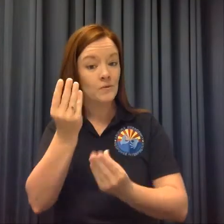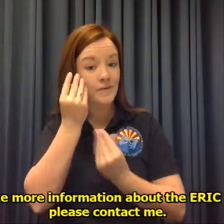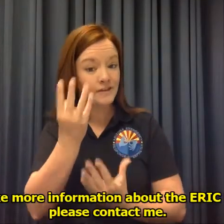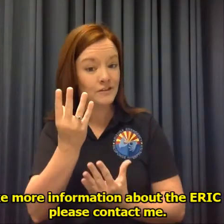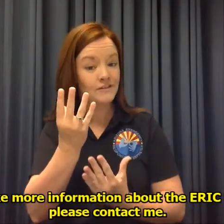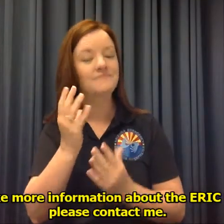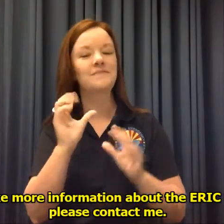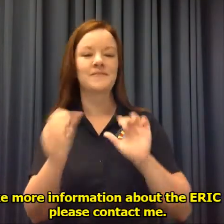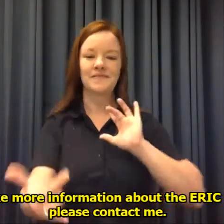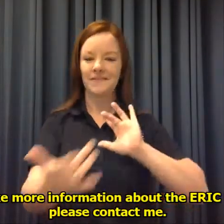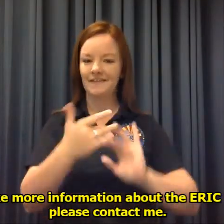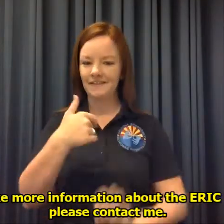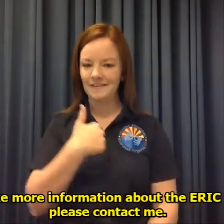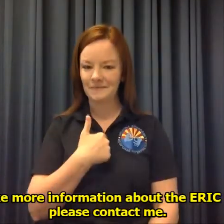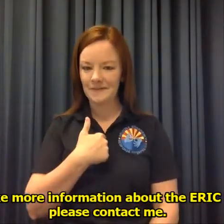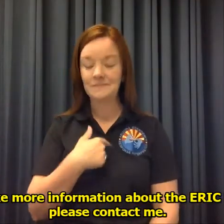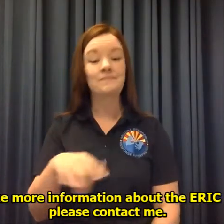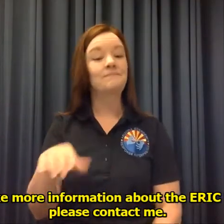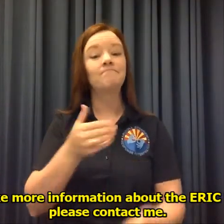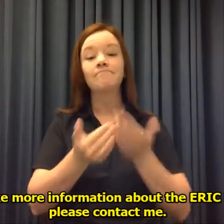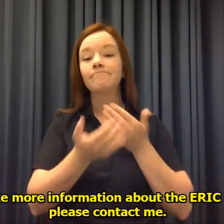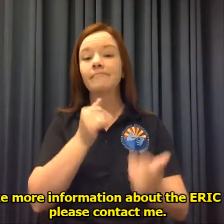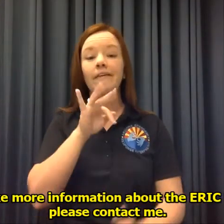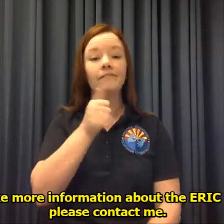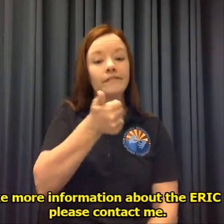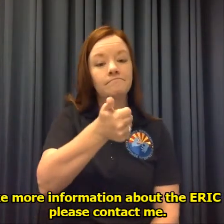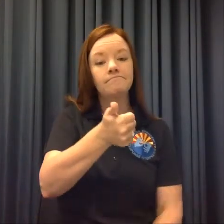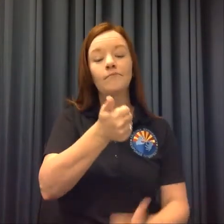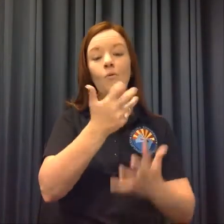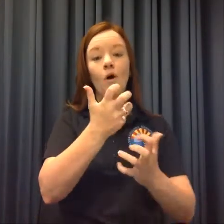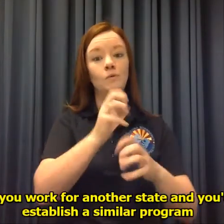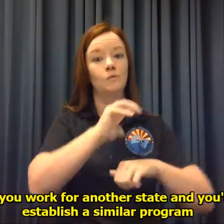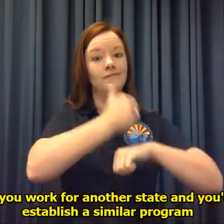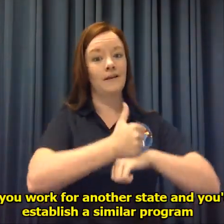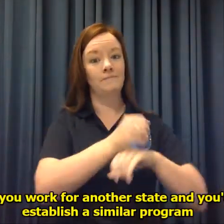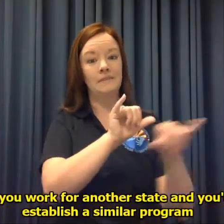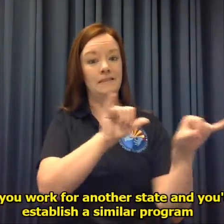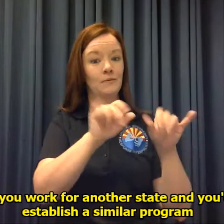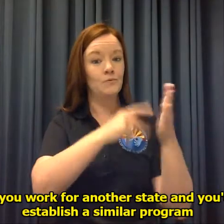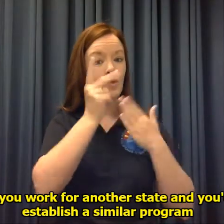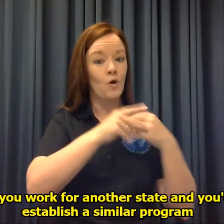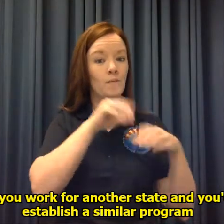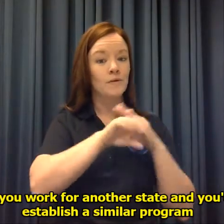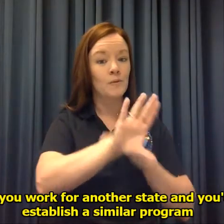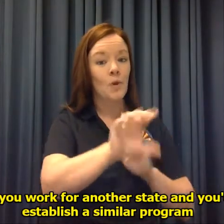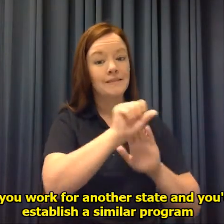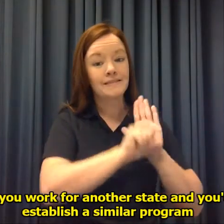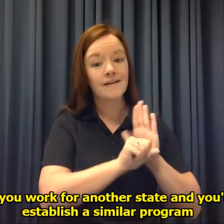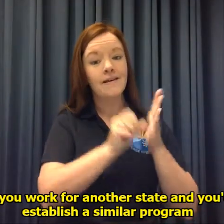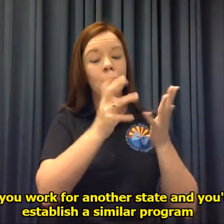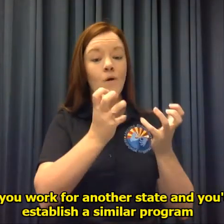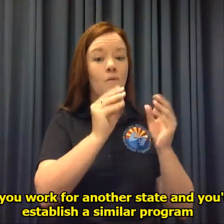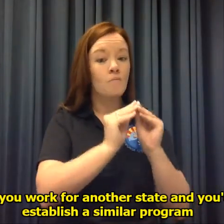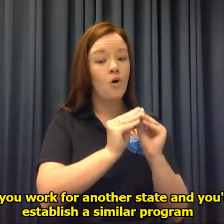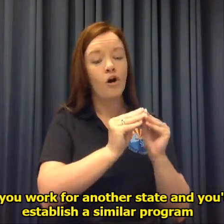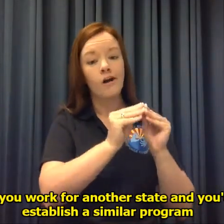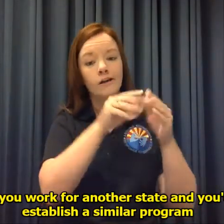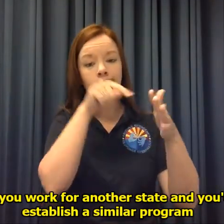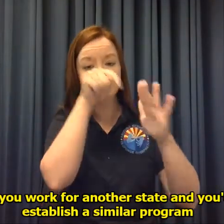If you'd like more information about the ERIC program, please contact me. Whether you work for another state and you'd like to establish a similar program